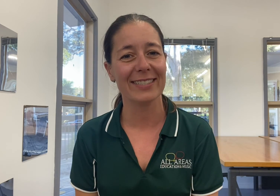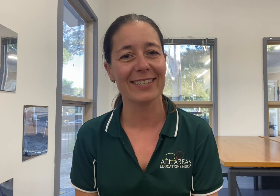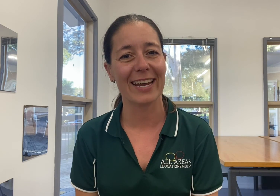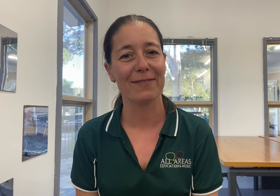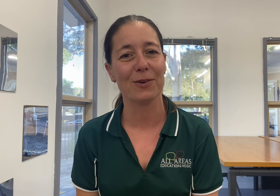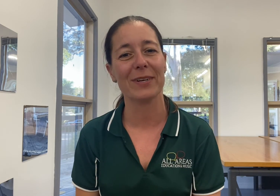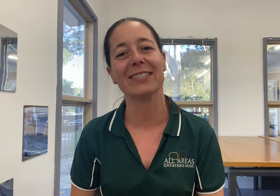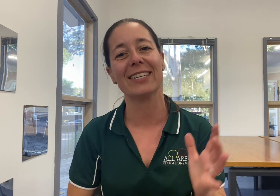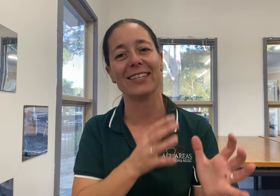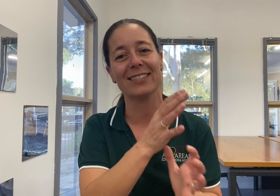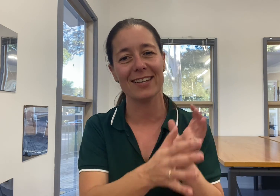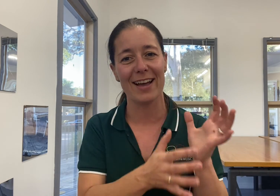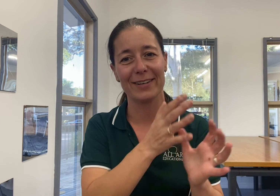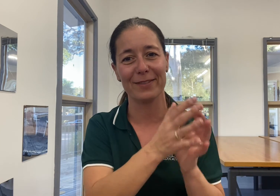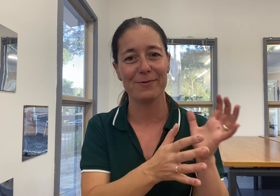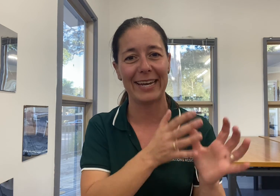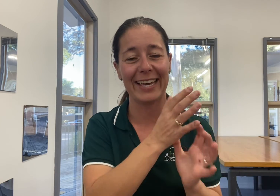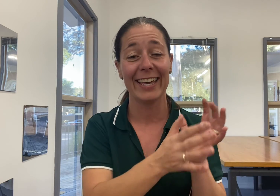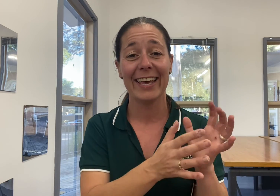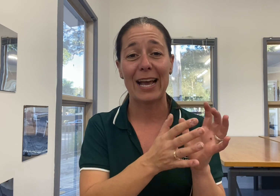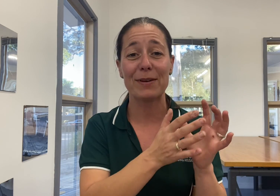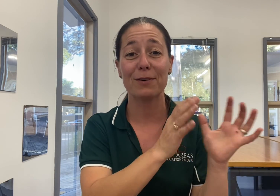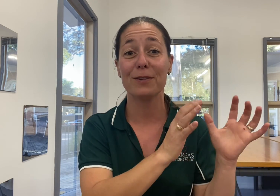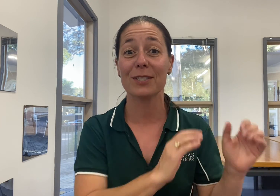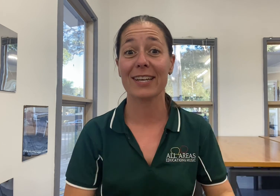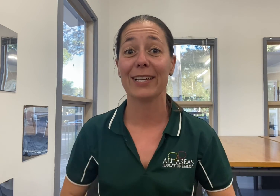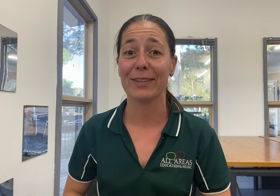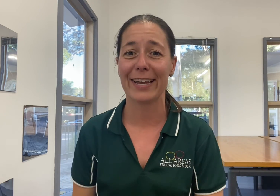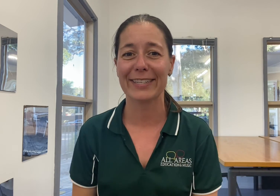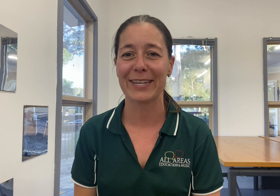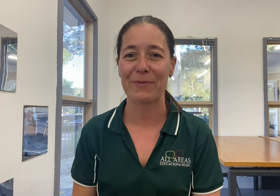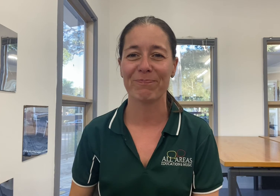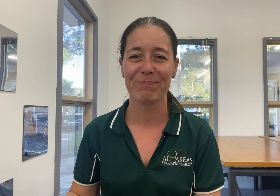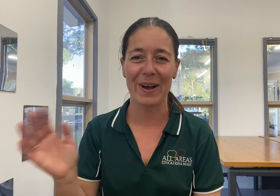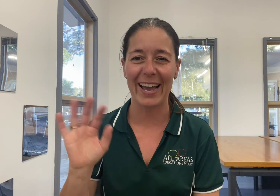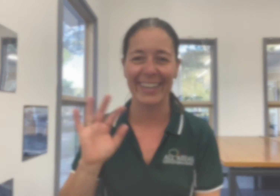joining us today for Wednesday's Sign of the Week. And we look forward to signing with you next time. Bye.